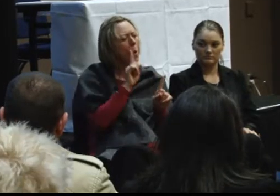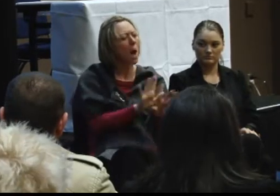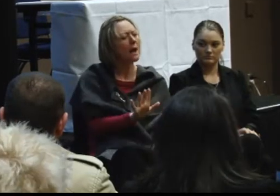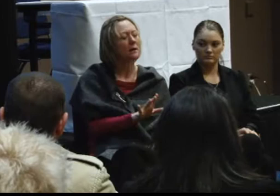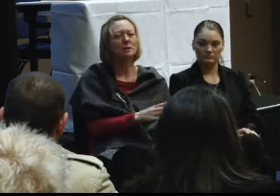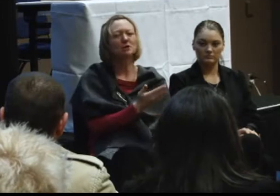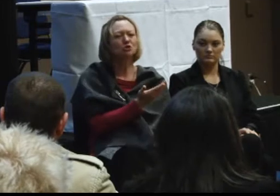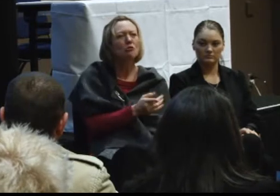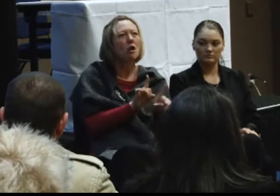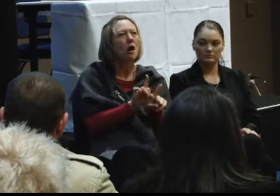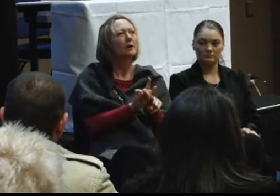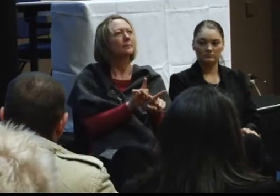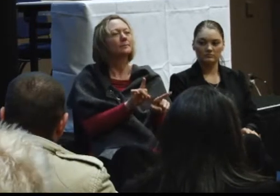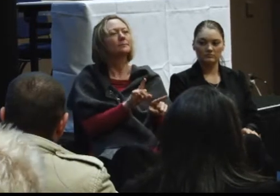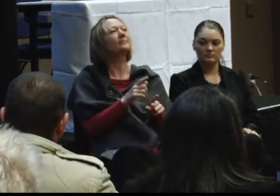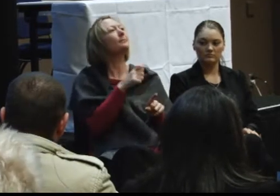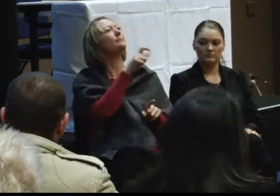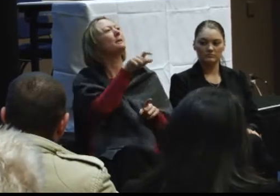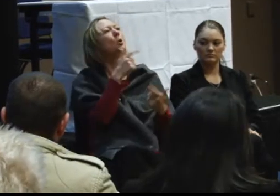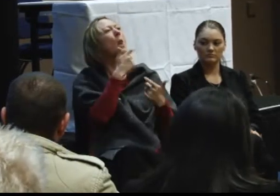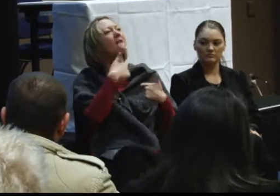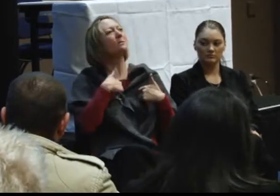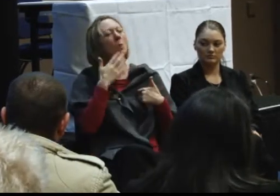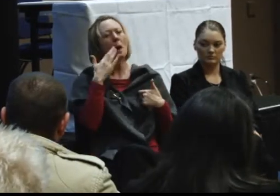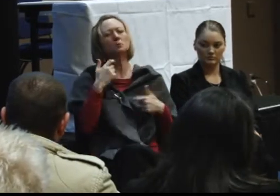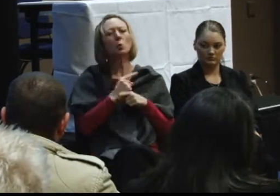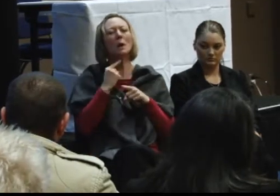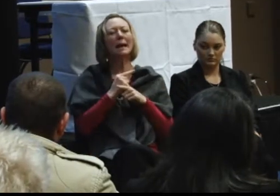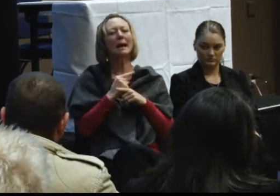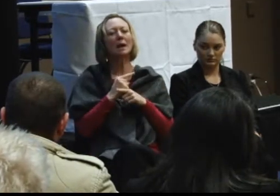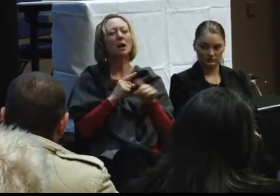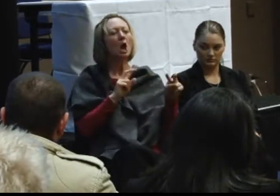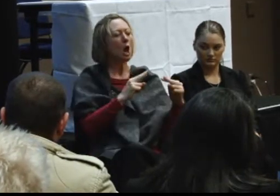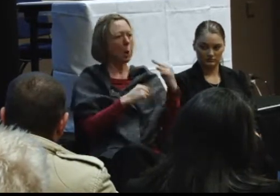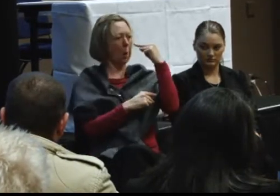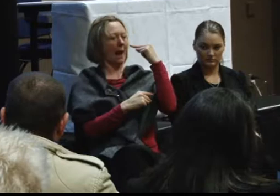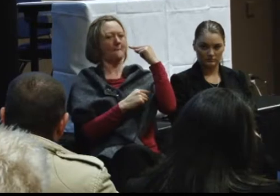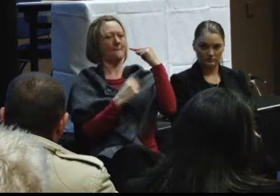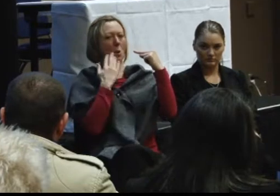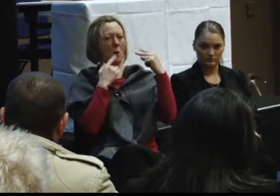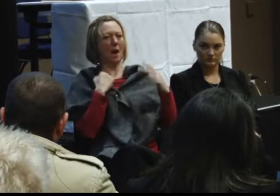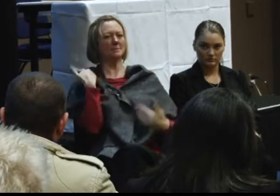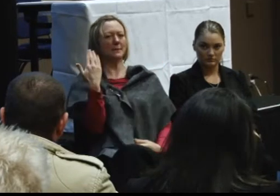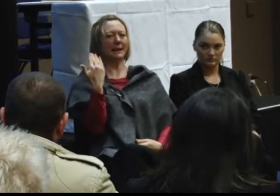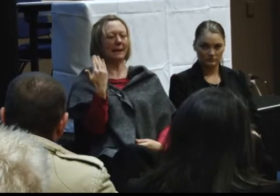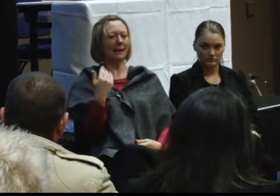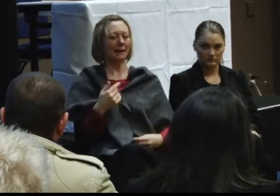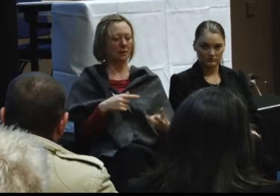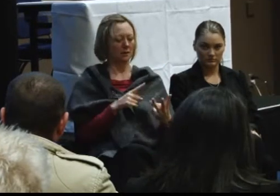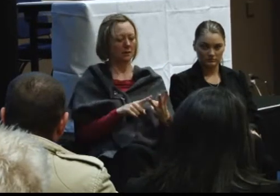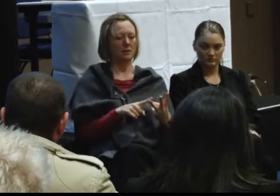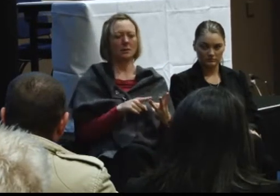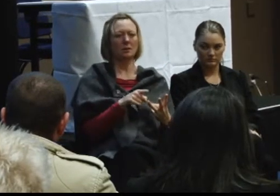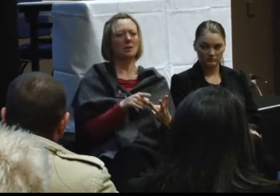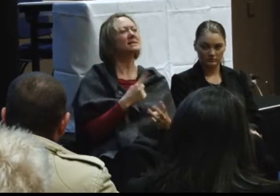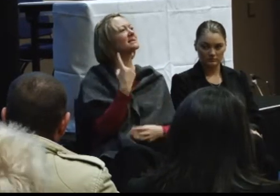stories like, people not laughing at me when I'm talking. People looking at me when I am speaking. Someone